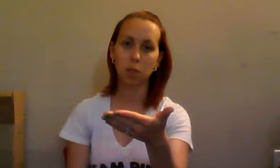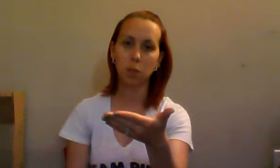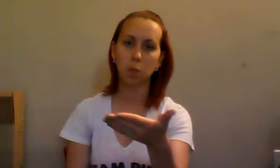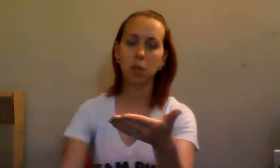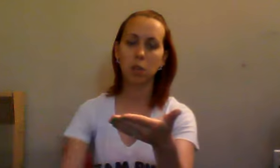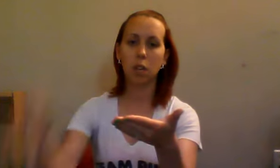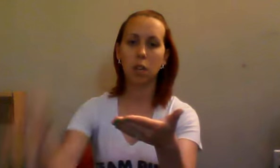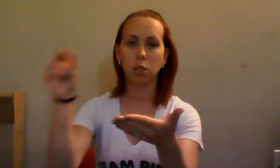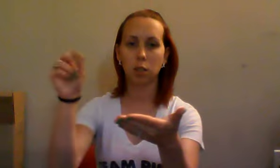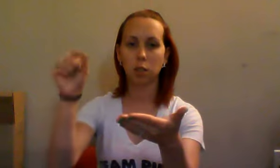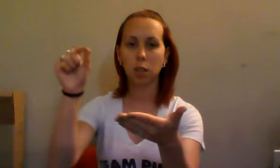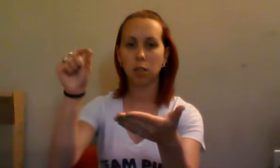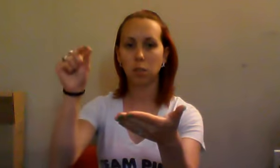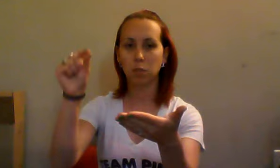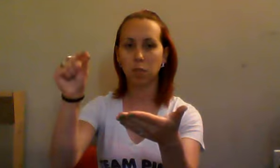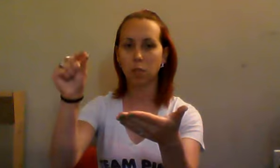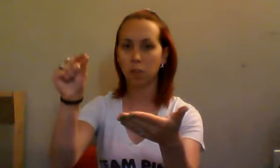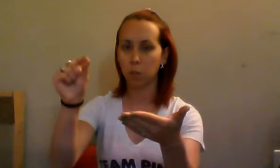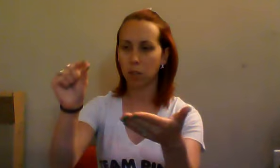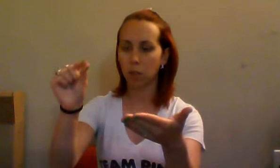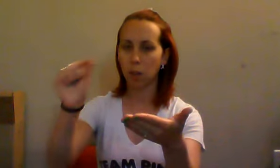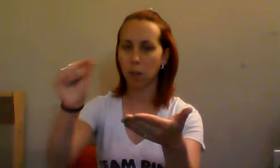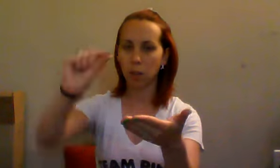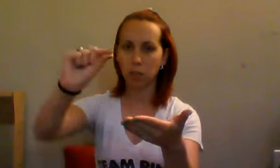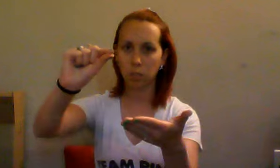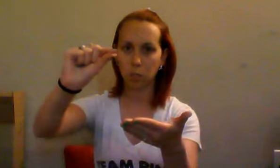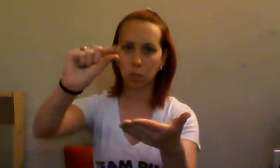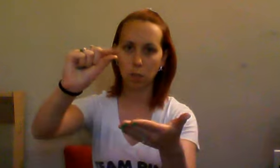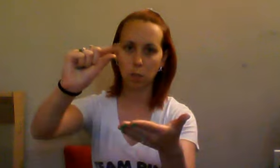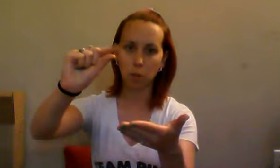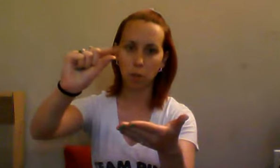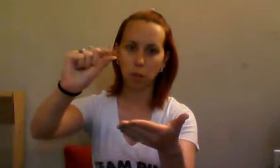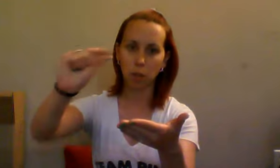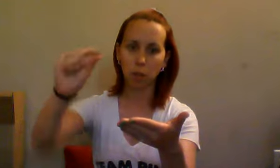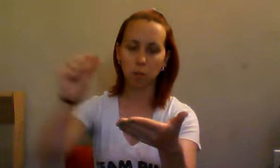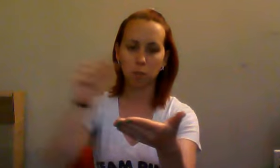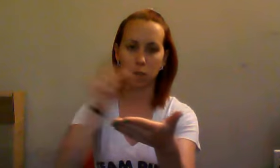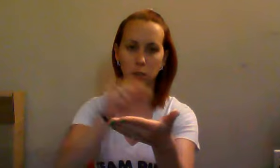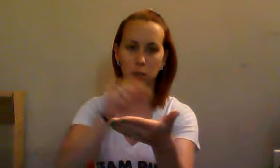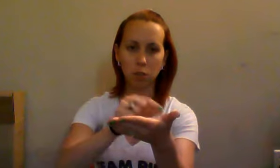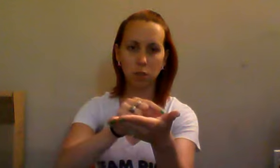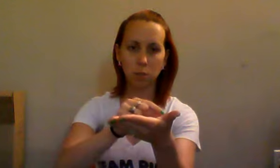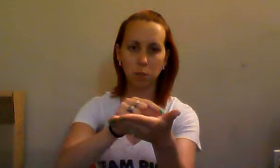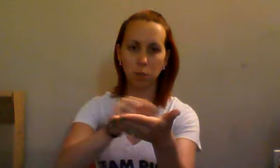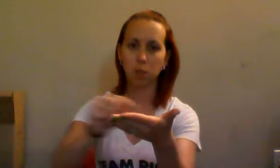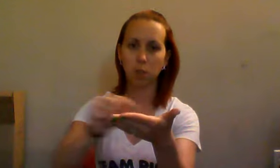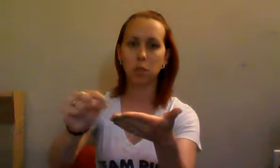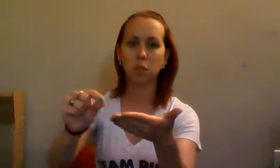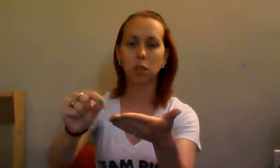paper. And in your other hand, it's almost like you're gripping a writing utensil between your pointer and your thumb fingers, and you just move it across the page like you're